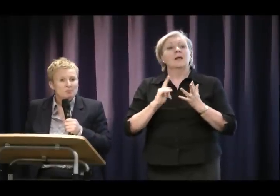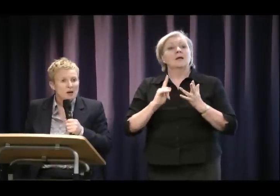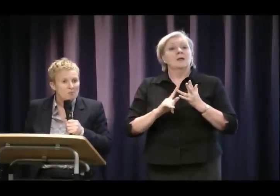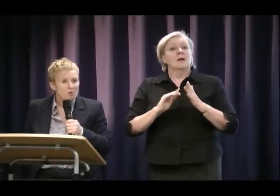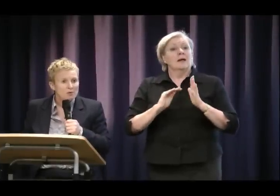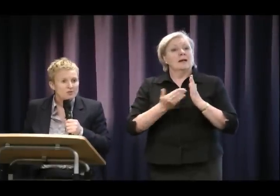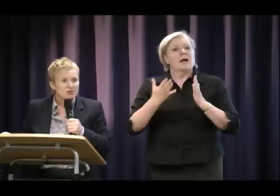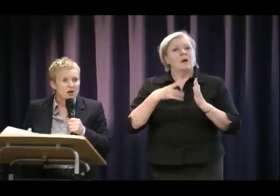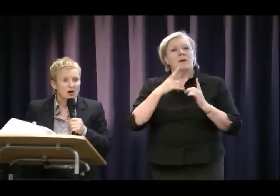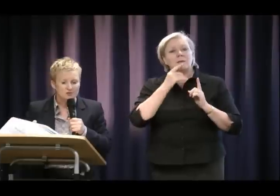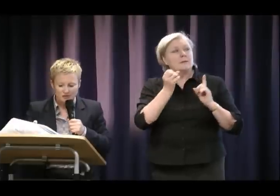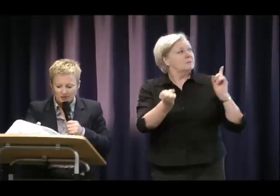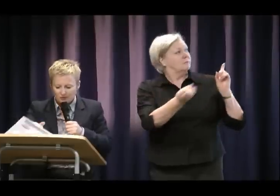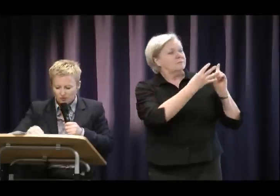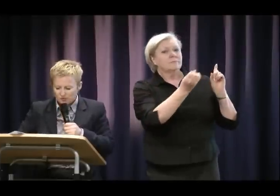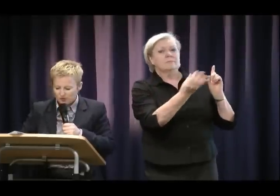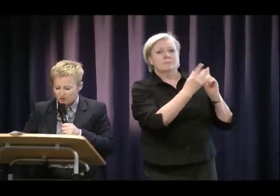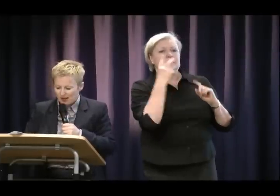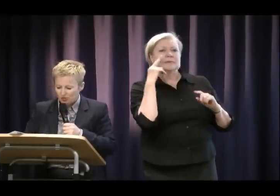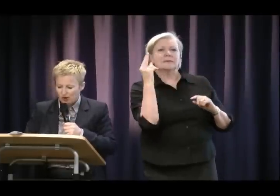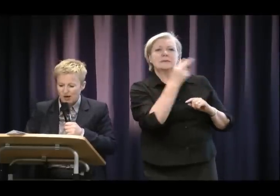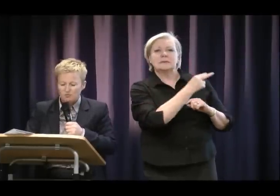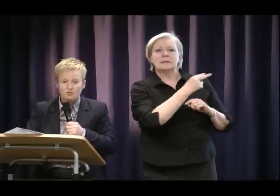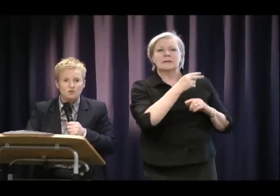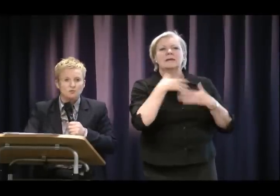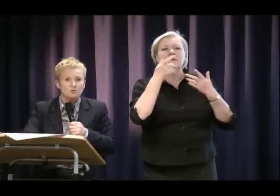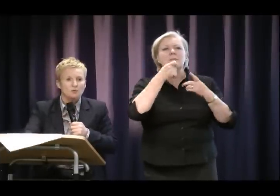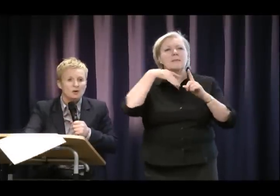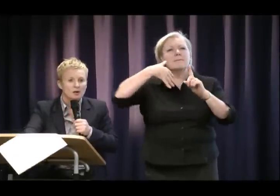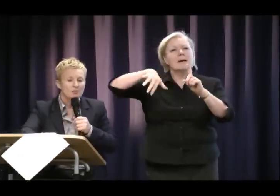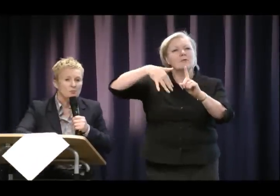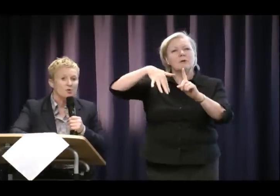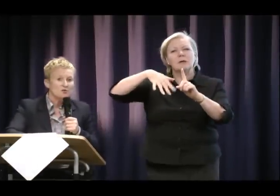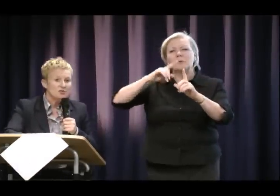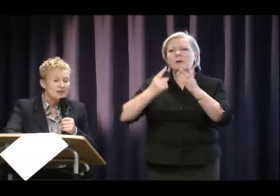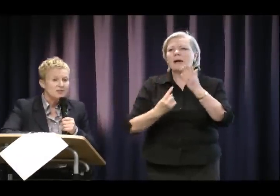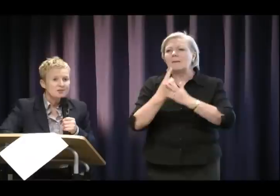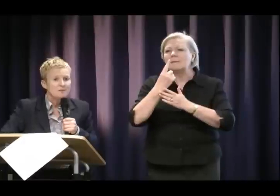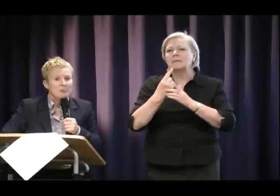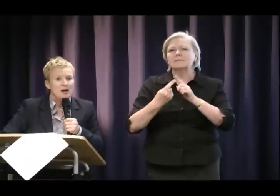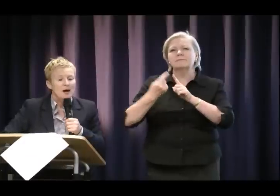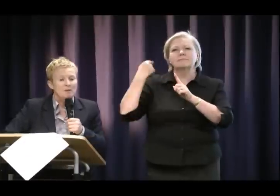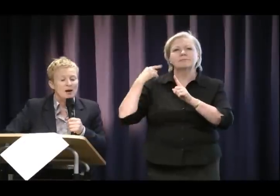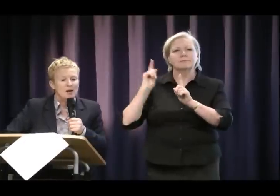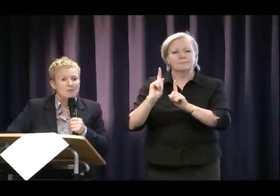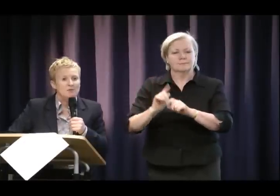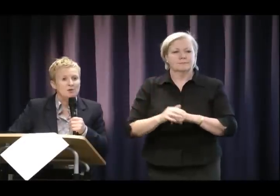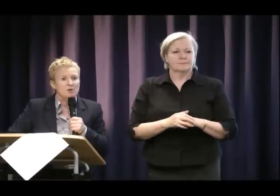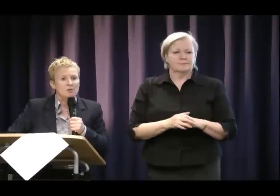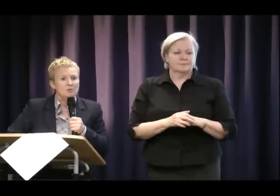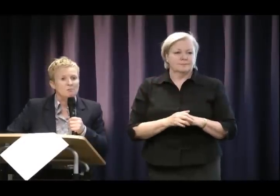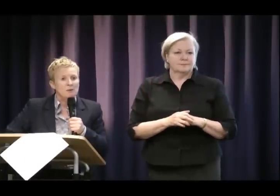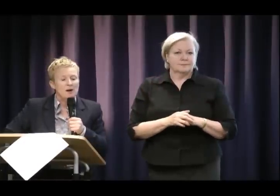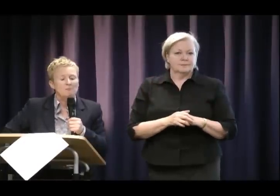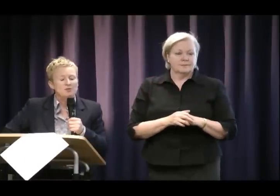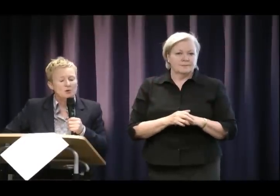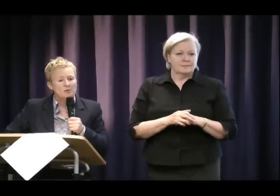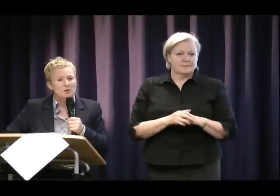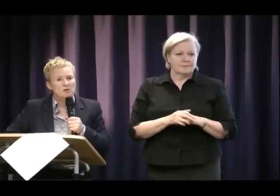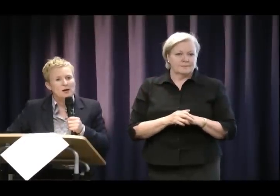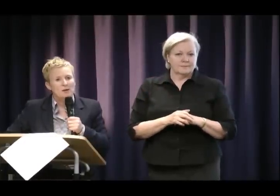a couple of PowerPoint slides that give you a bit of background to the process and